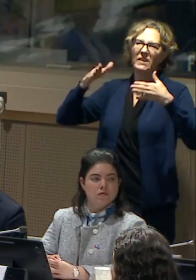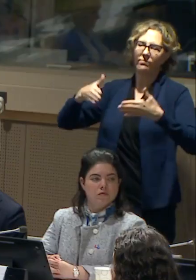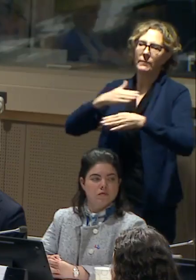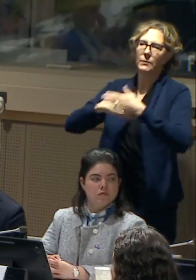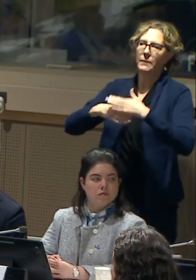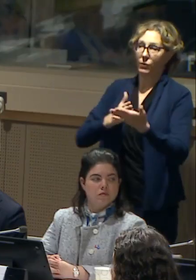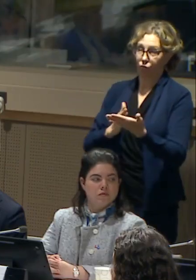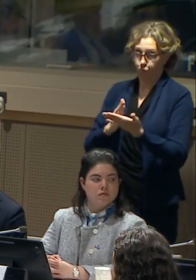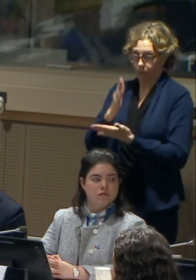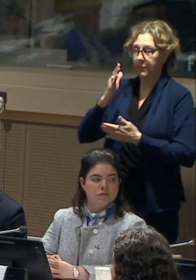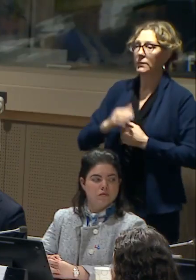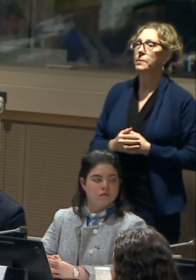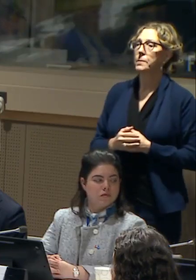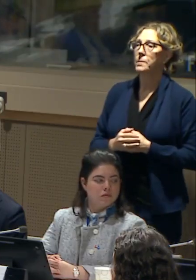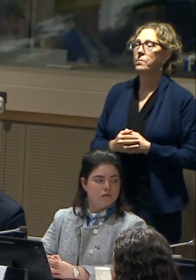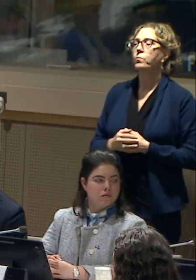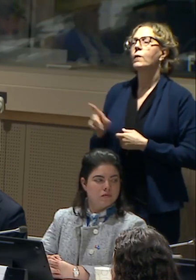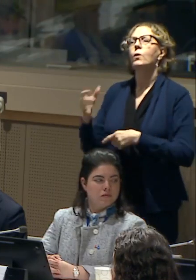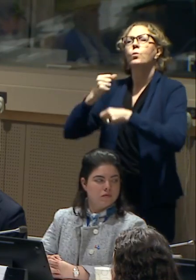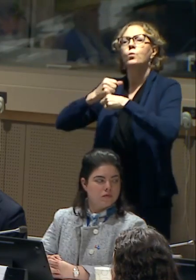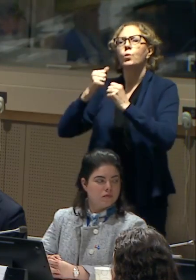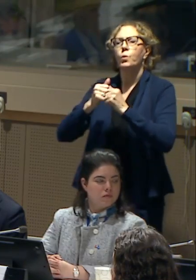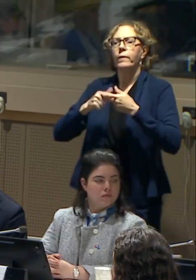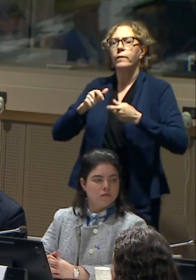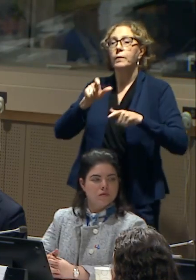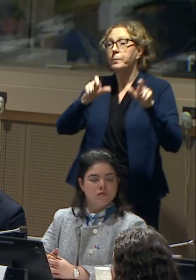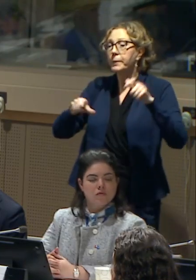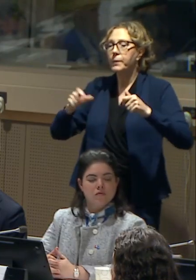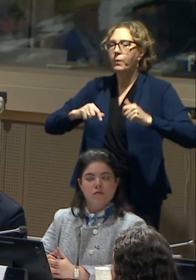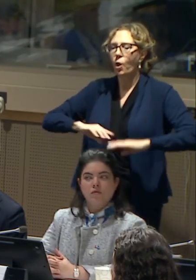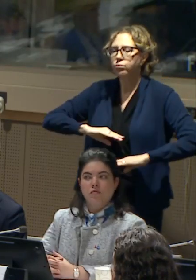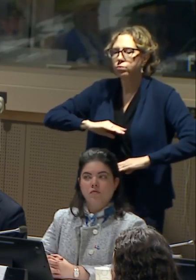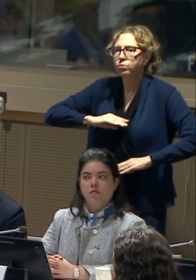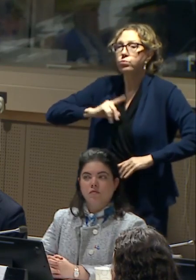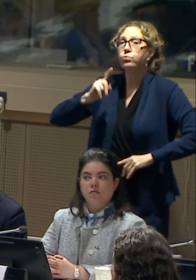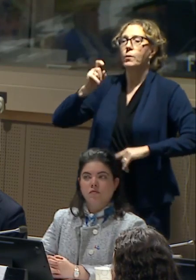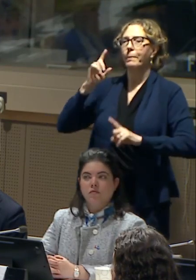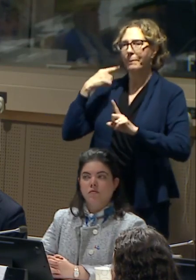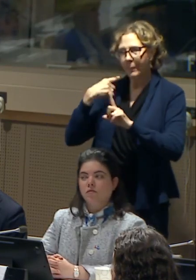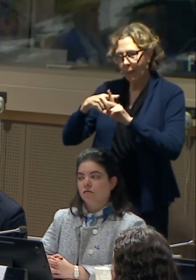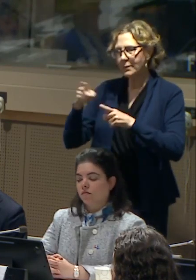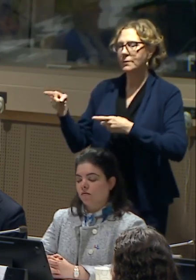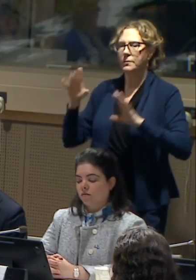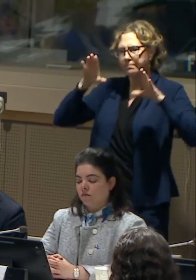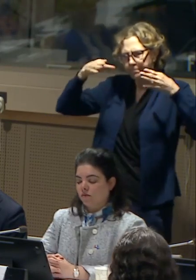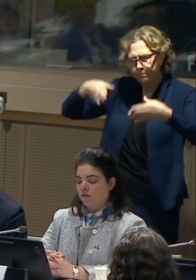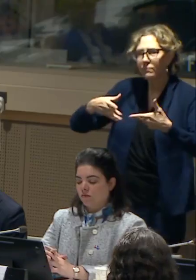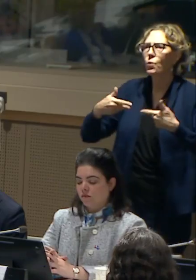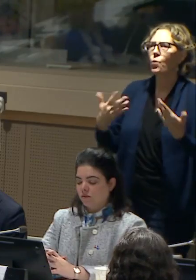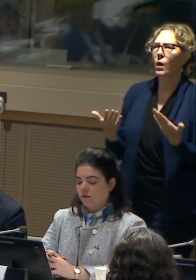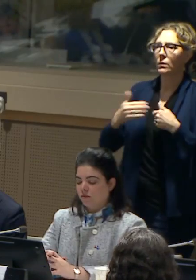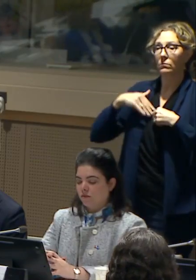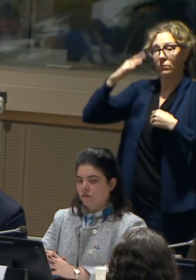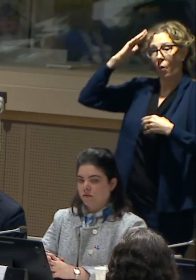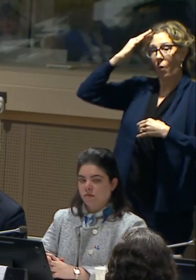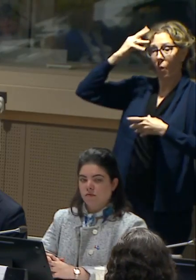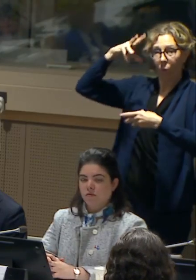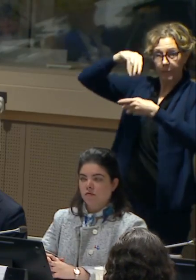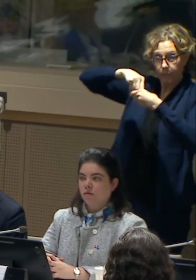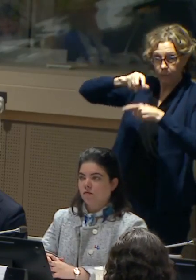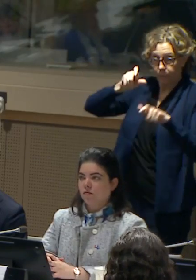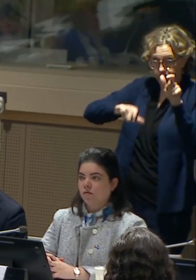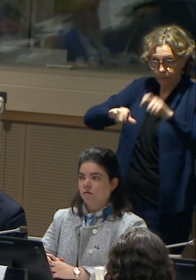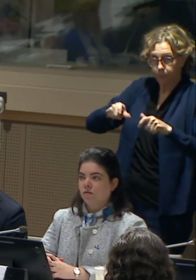experience working with aging, but also leading projects together with autistic people focusing on autistic rights. And Chris will give us